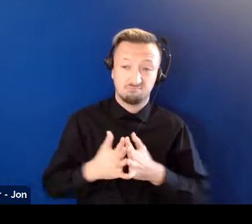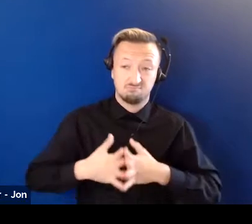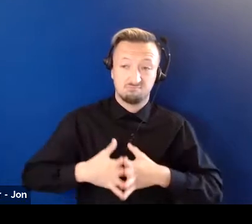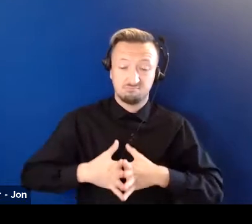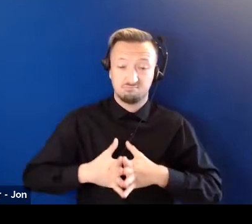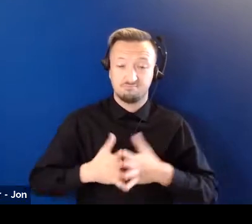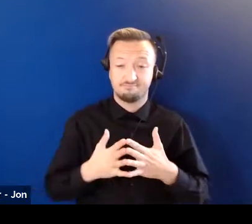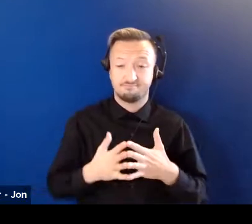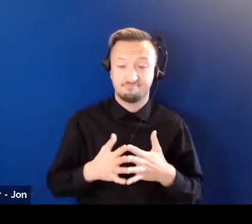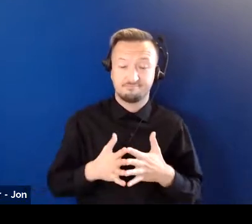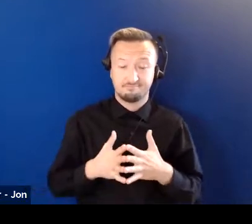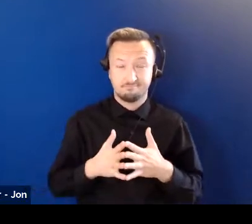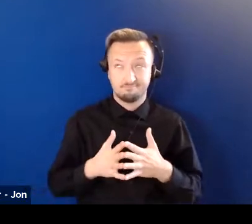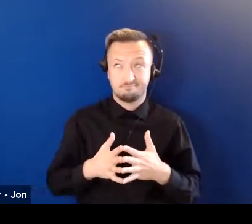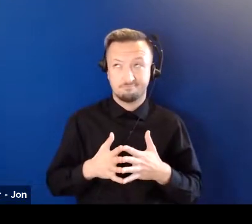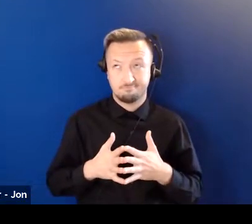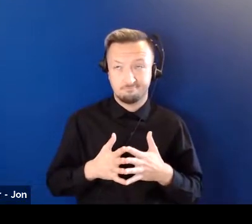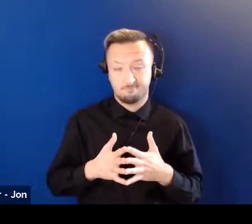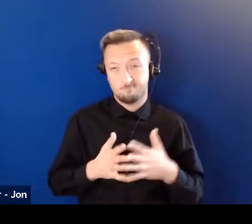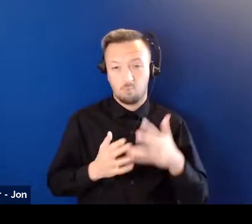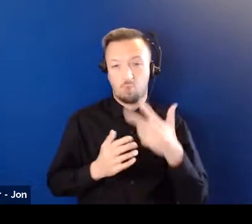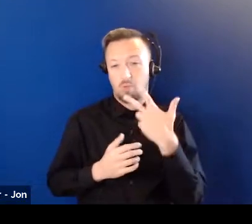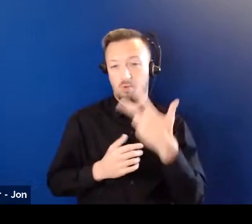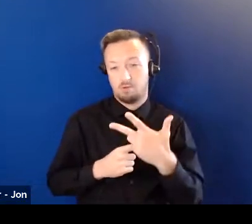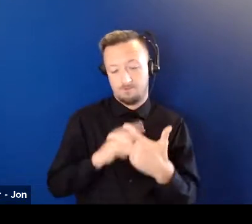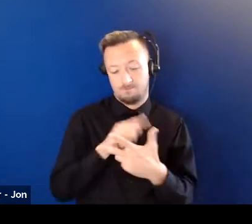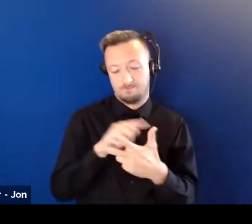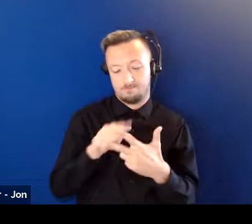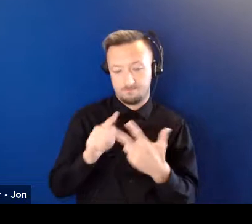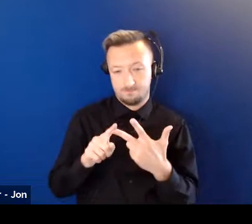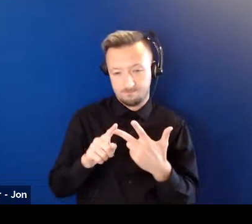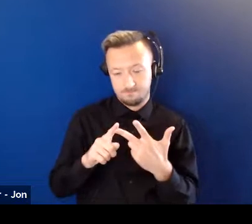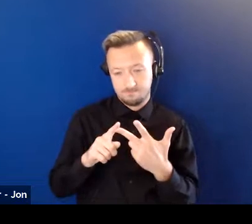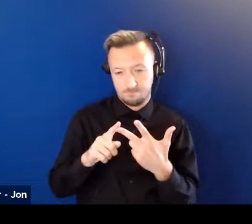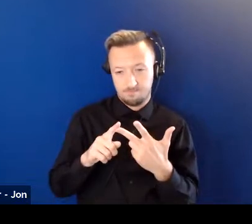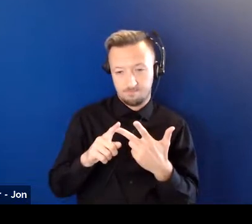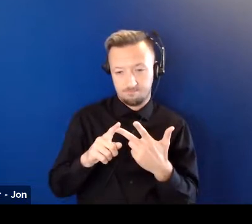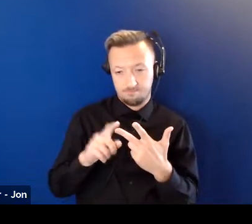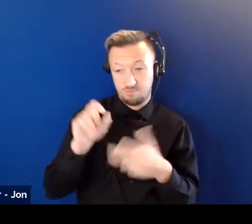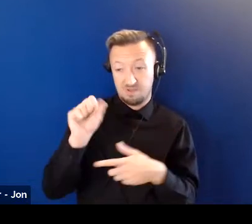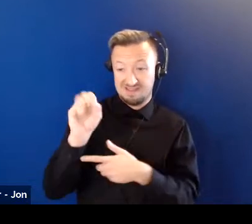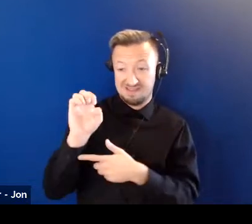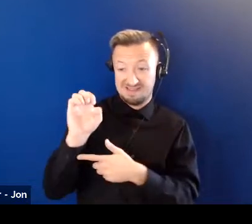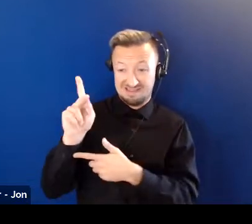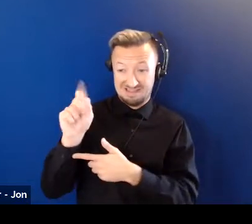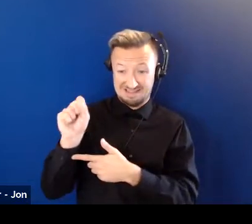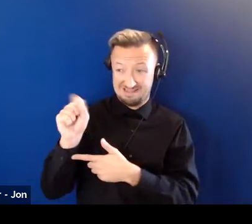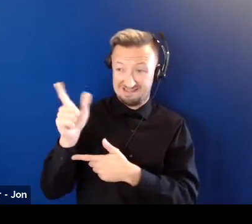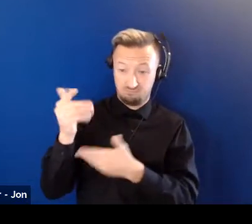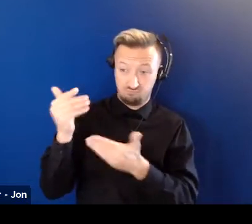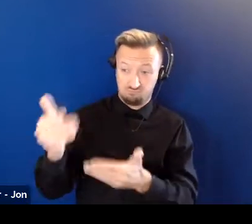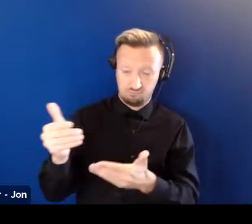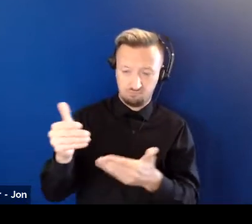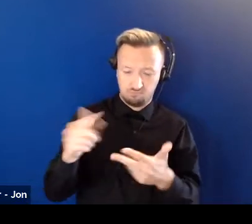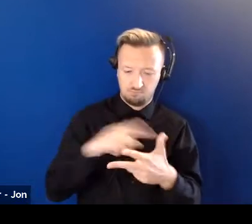Three things I've been aware of as this SEEKS grant has gone forward. One is